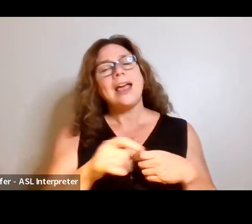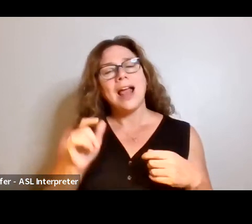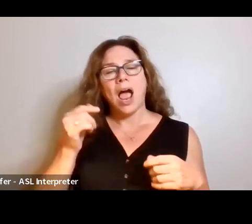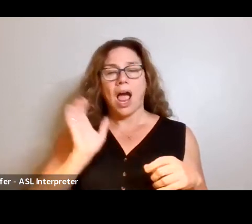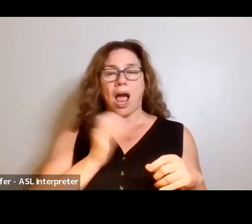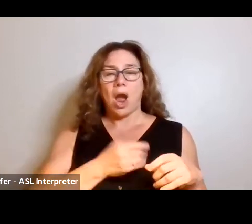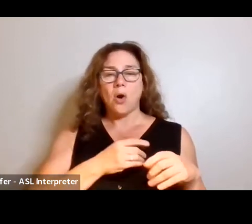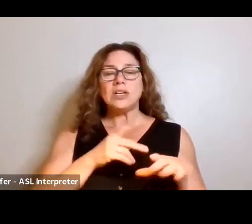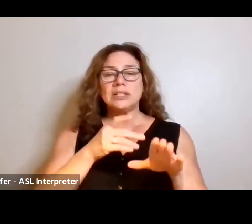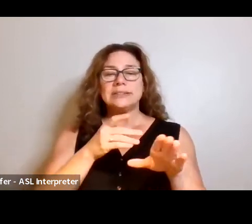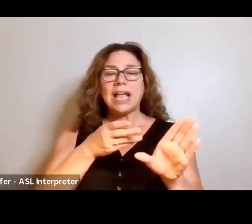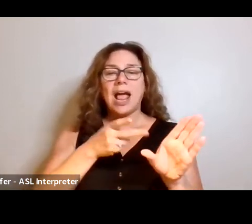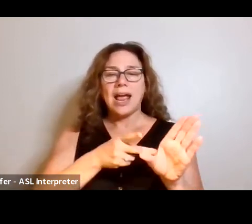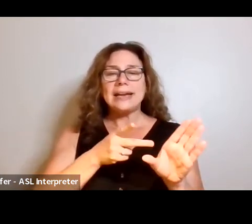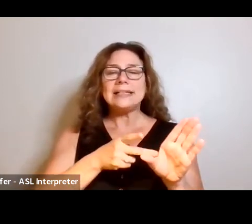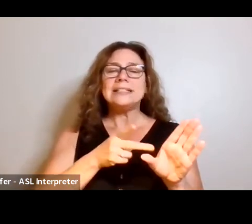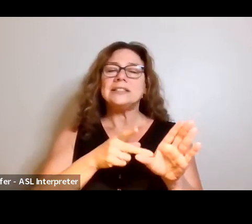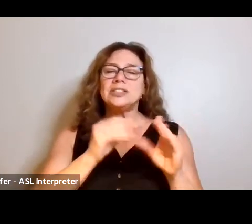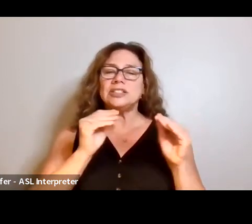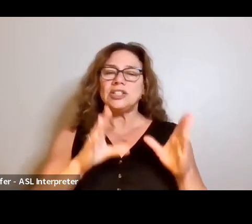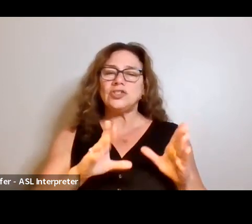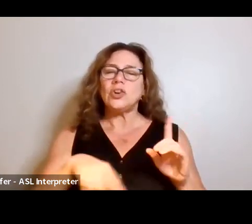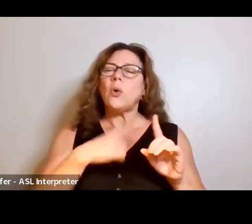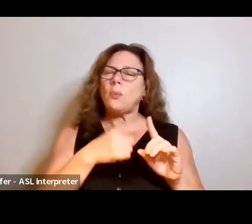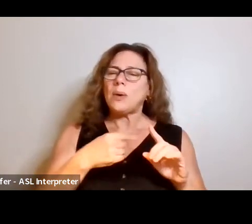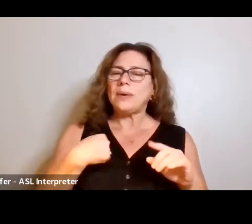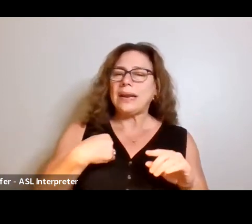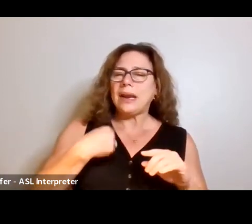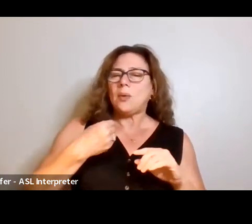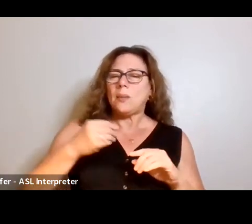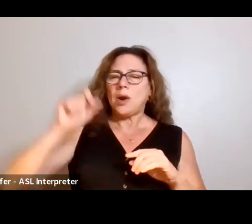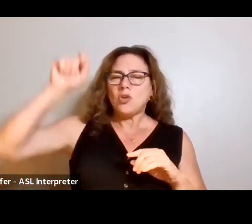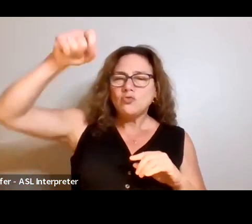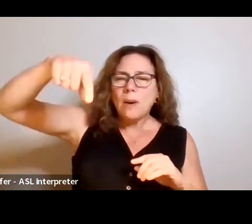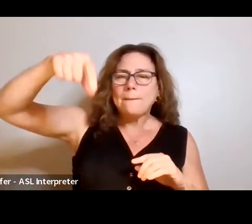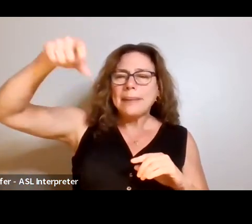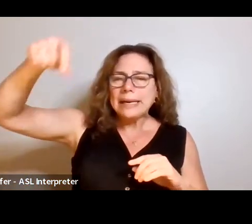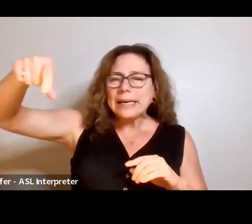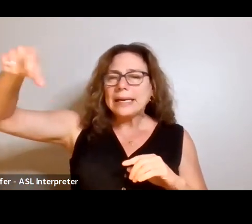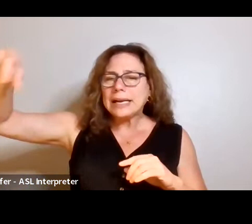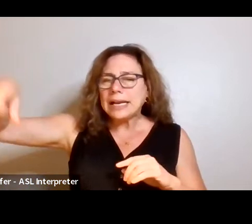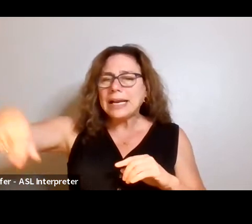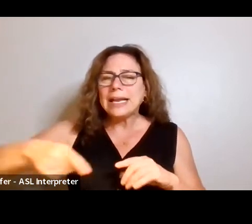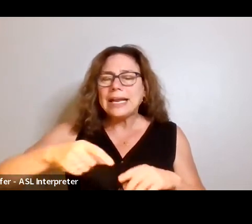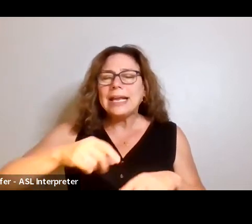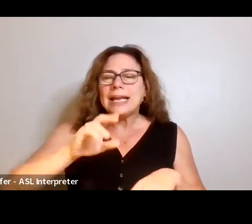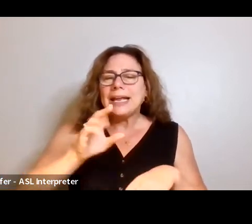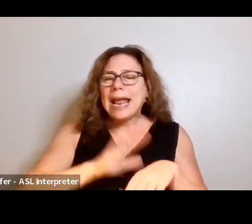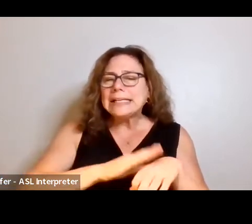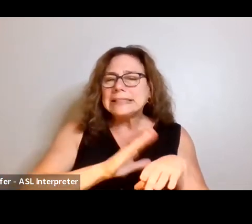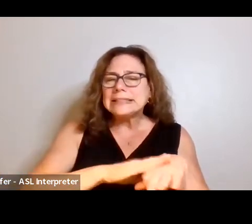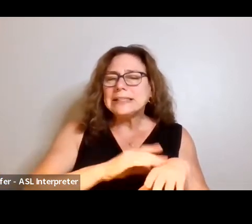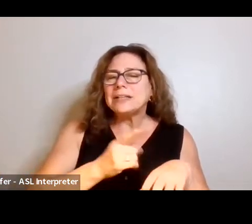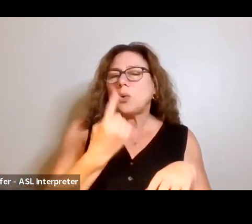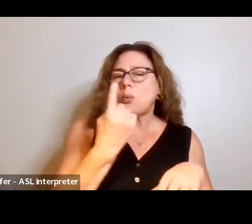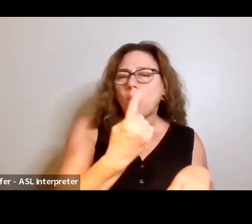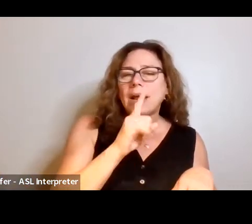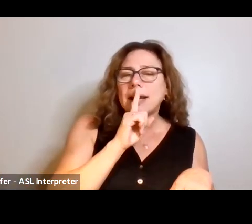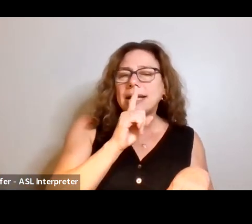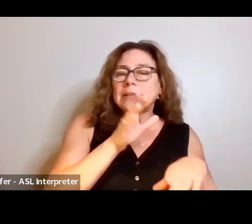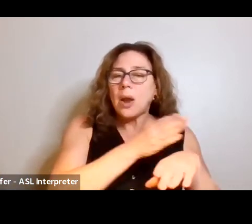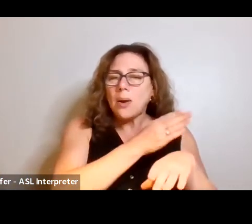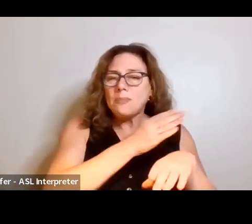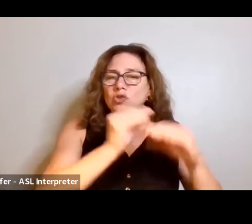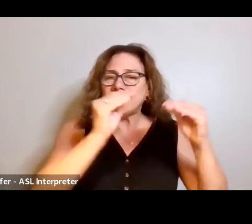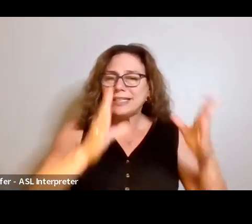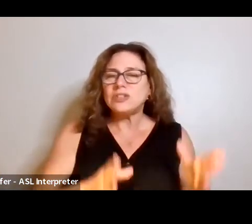said, you know, once we started giving clues, and this is, I guess, a study in psychology, that one is a music teacher, and they were like, "Oh, we know